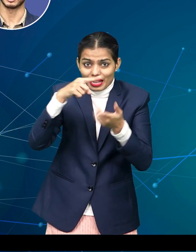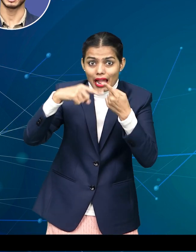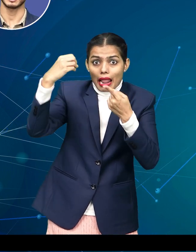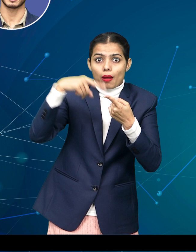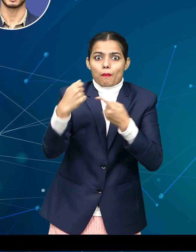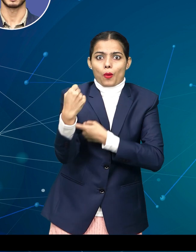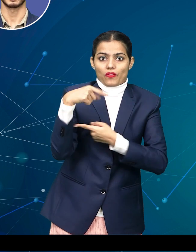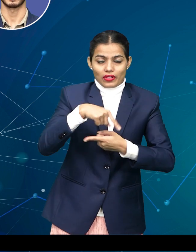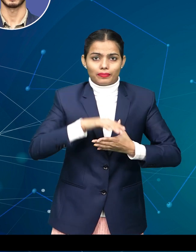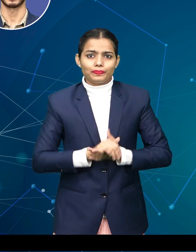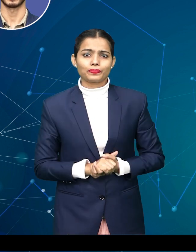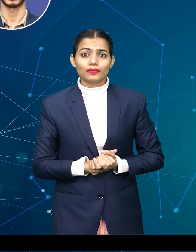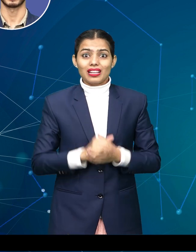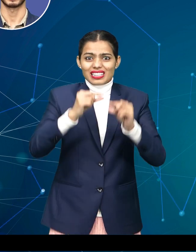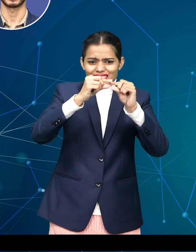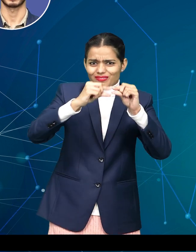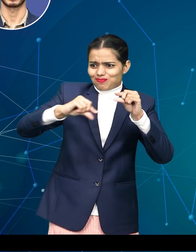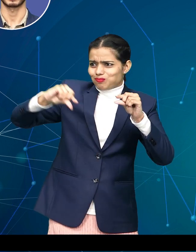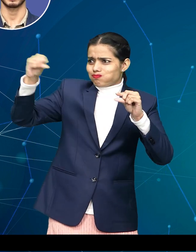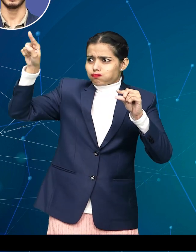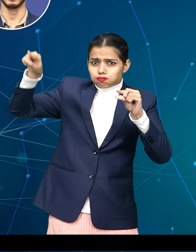electric circuit,